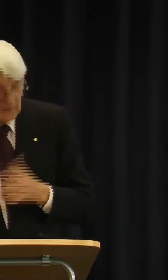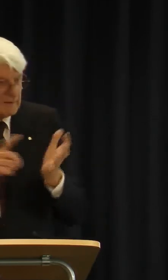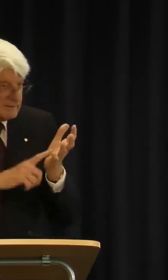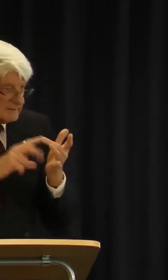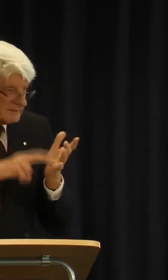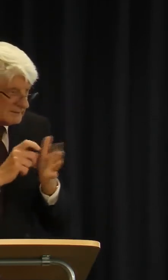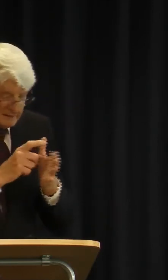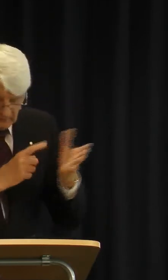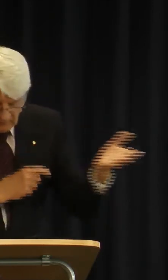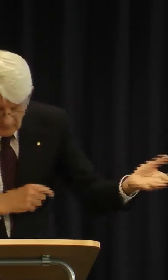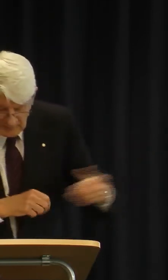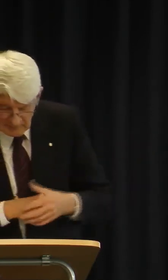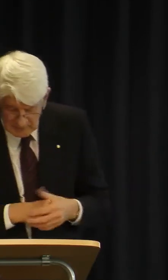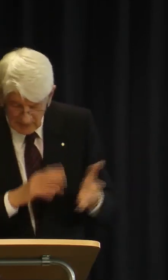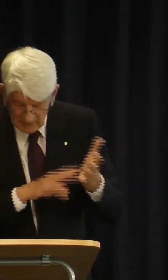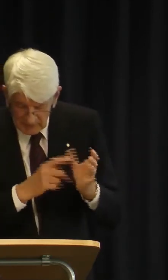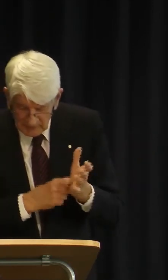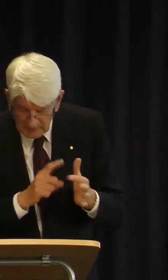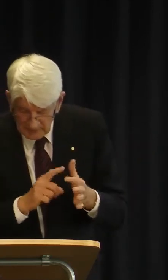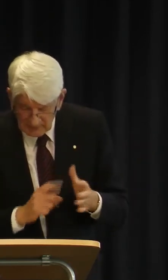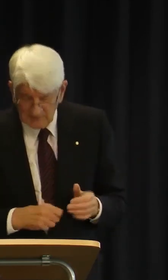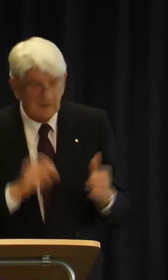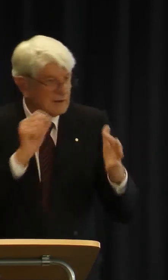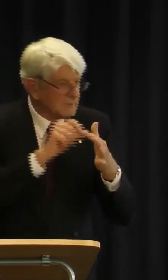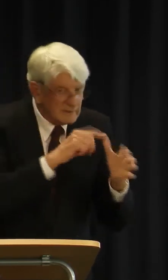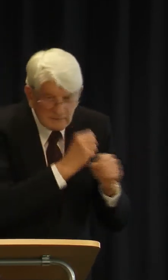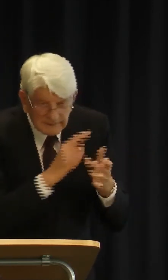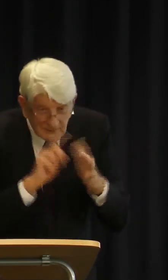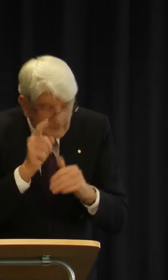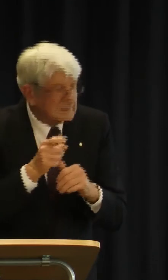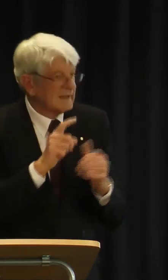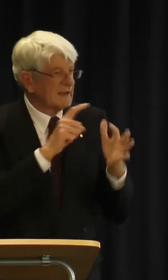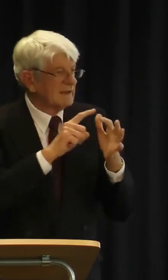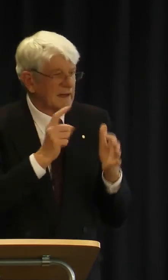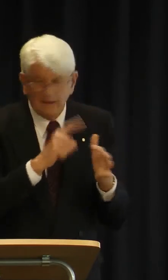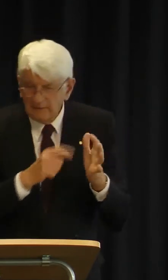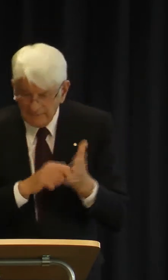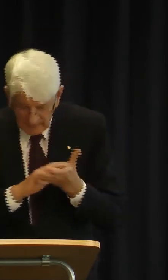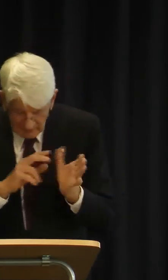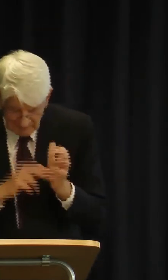Ewan, Linda, Marie, Paige, there you are, and Ethan.